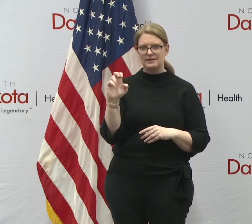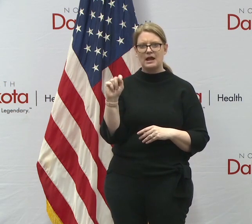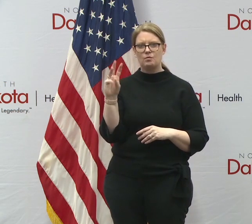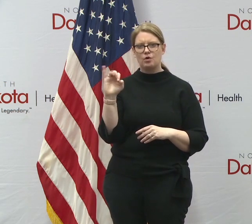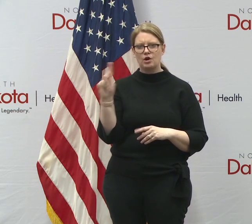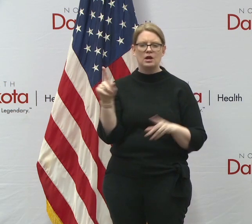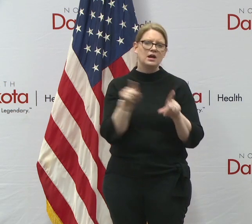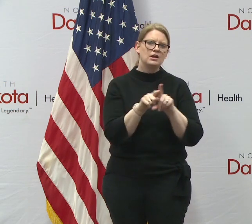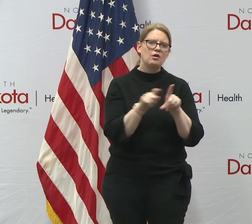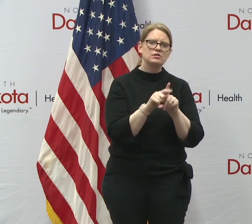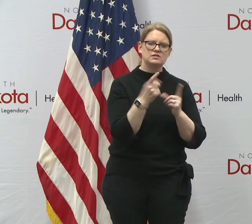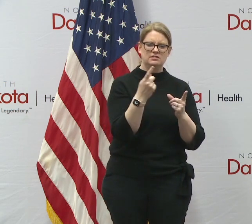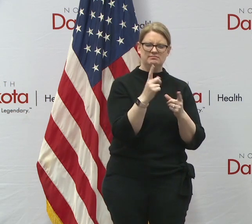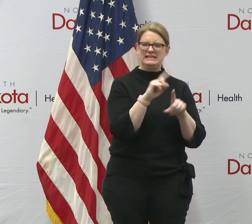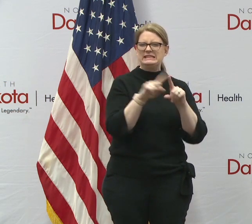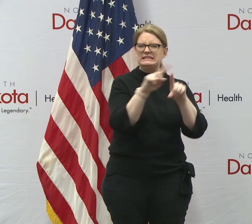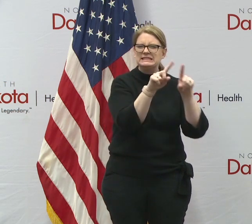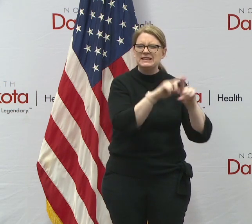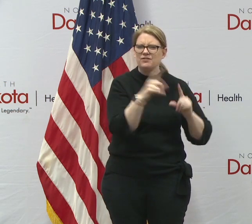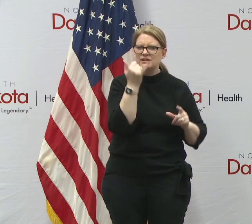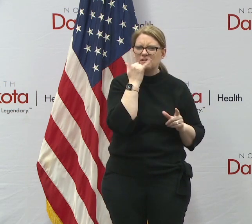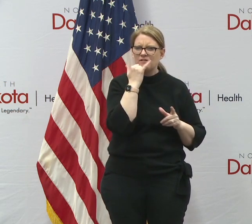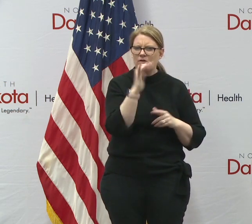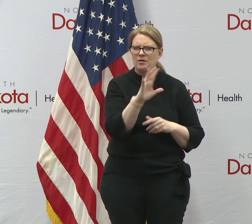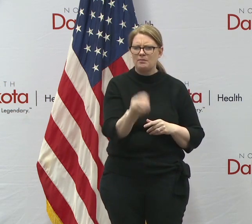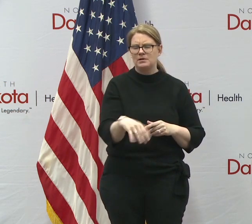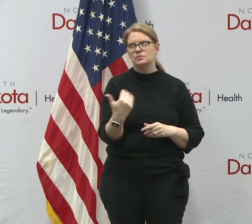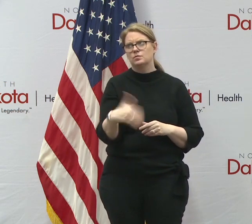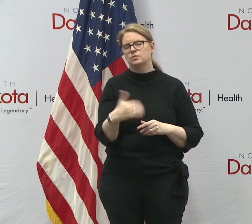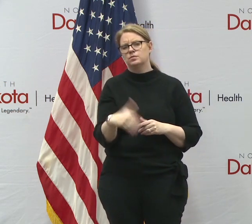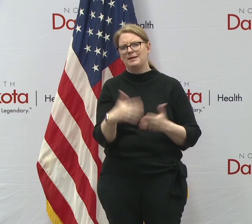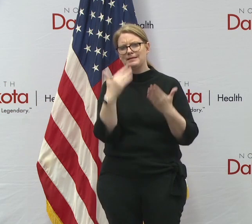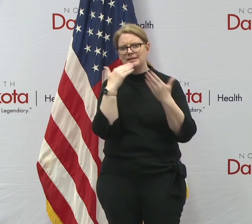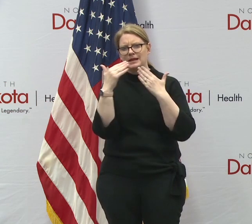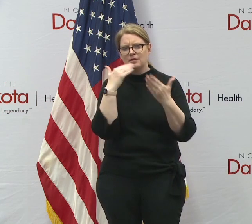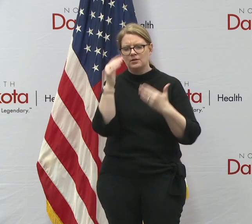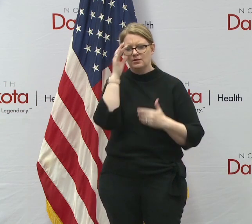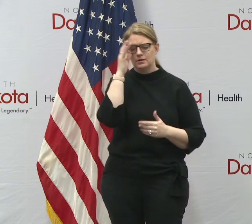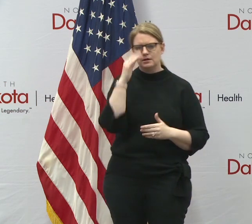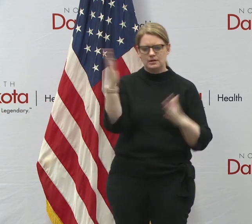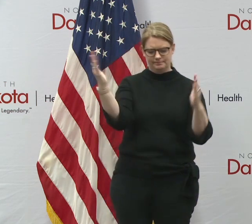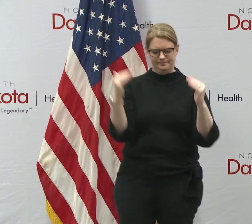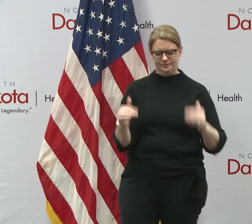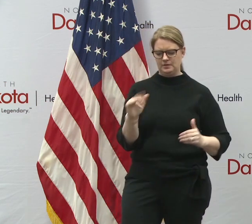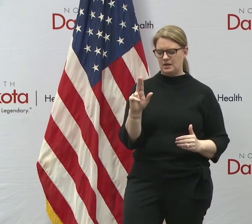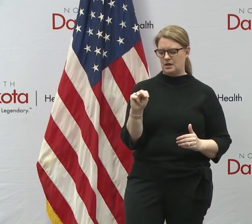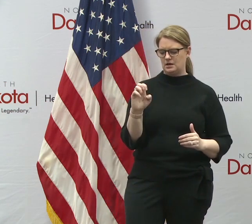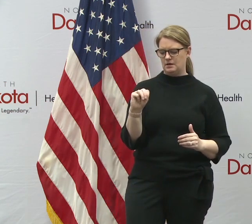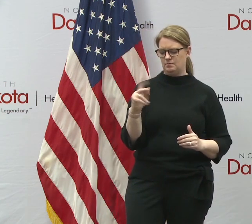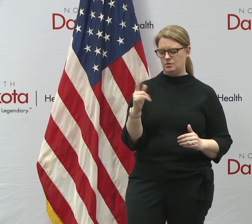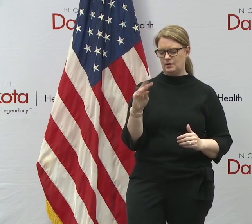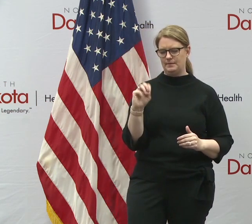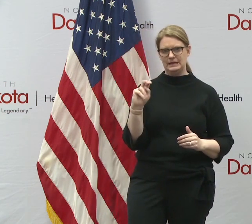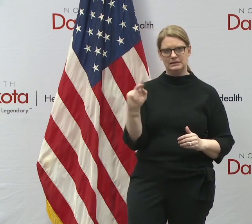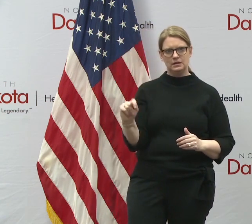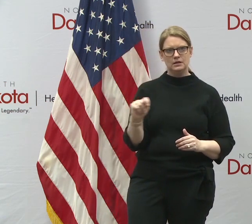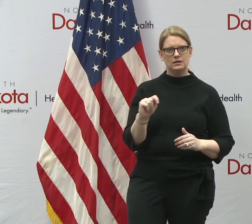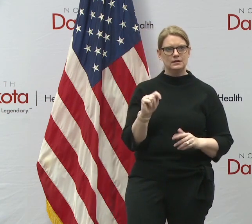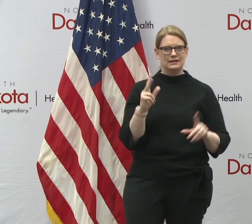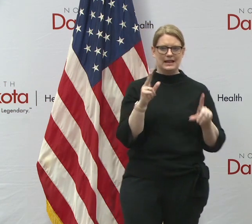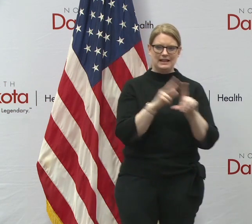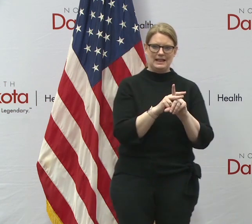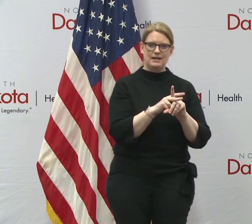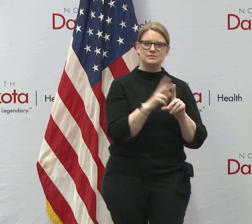mentioned earlier for all of their great work. Unemployment, next topic. Claims filed